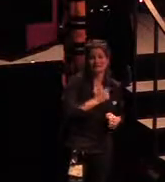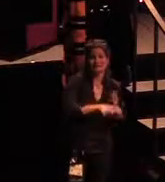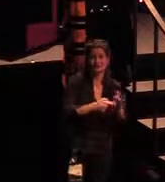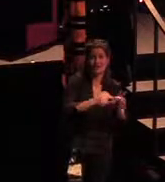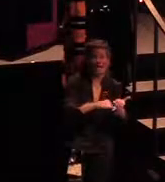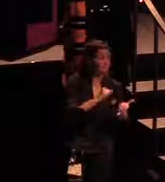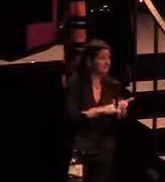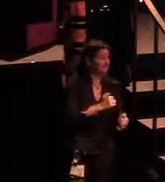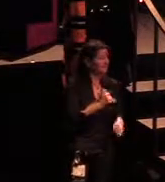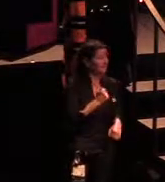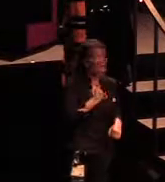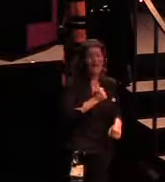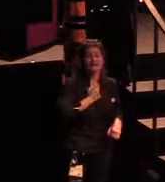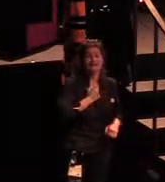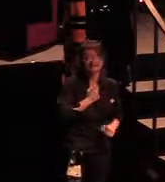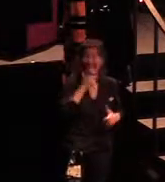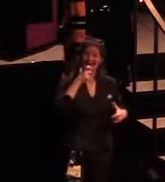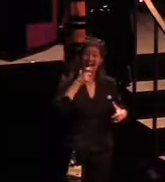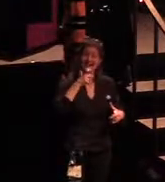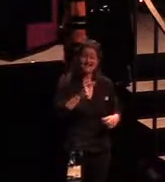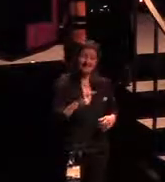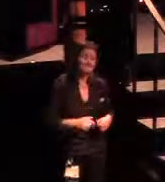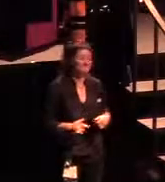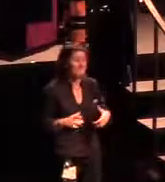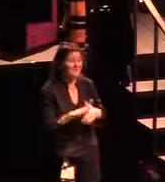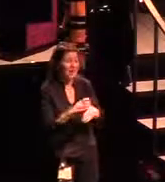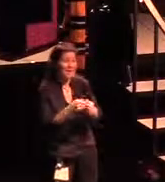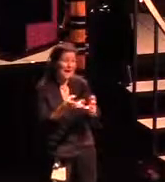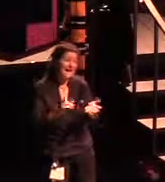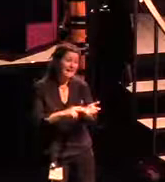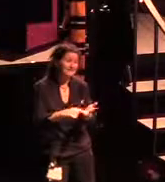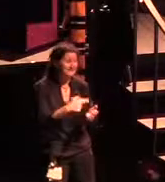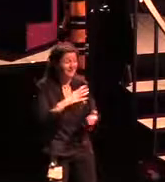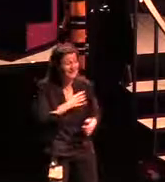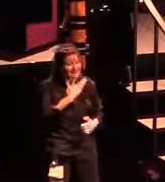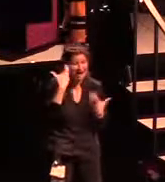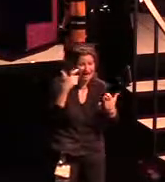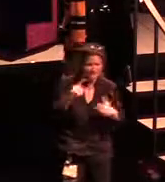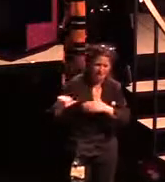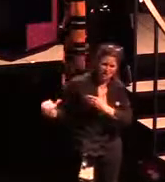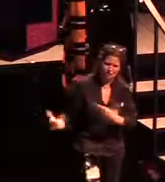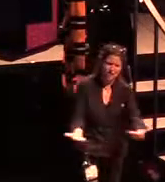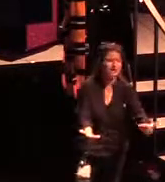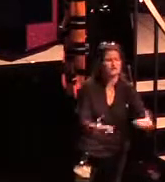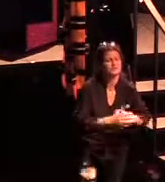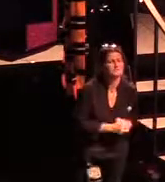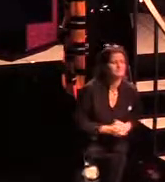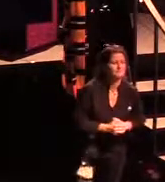sign name is Jess. Fuck a goat, Biscuit. Fuck it. I love cats. Introduction.